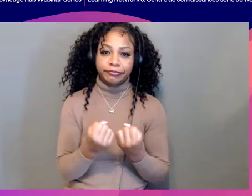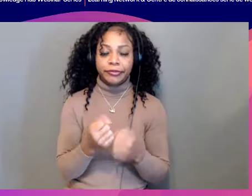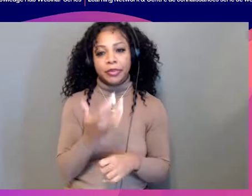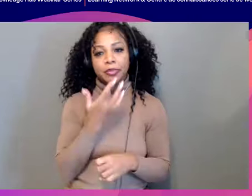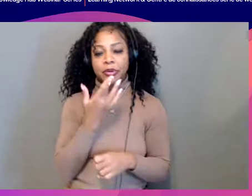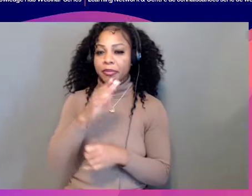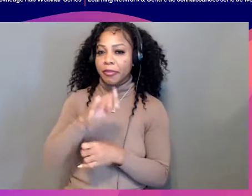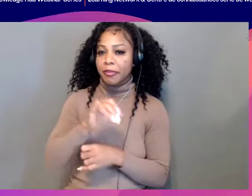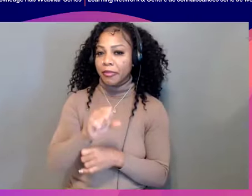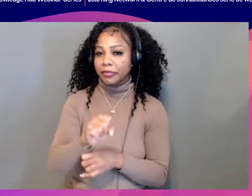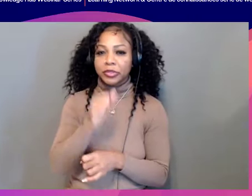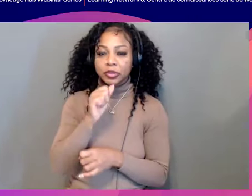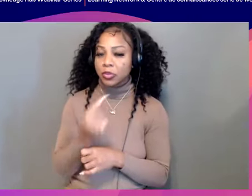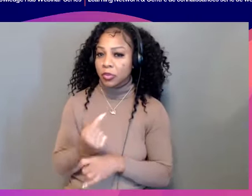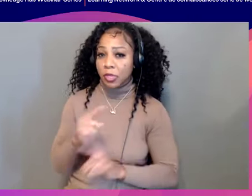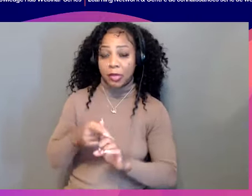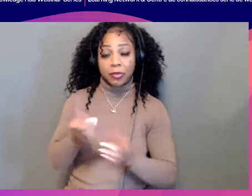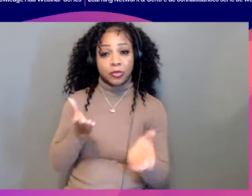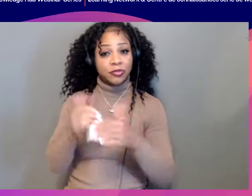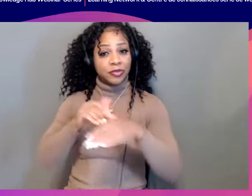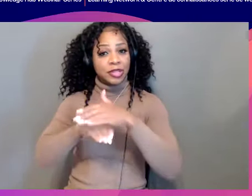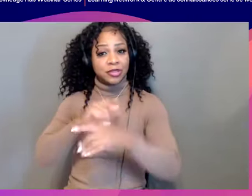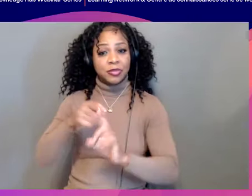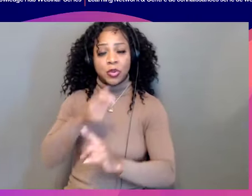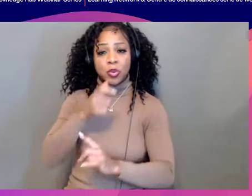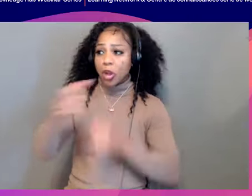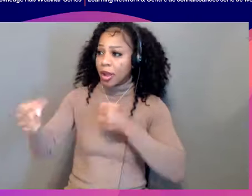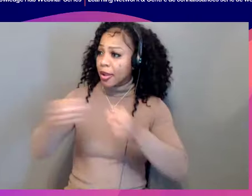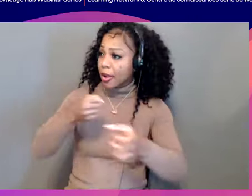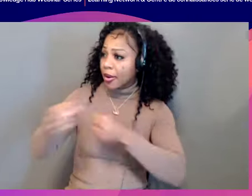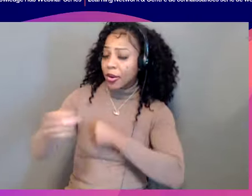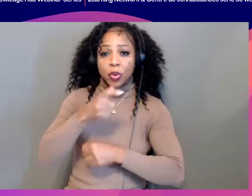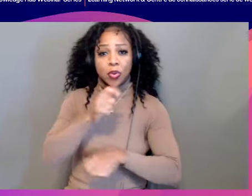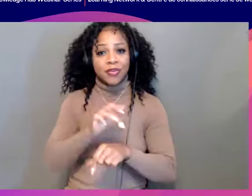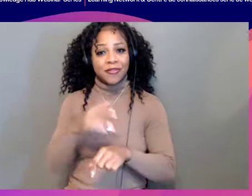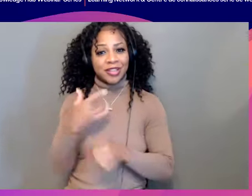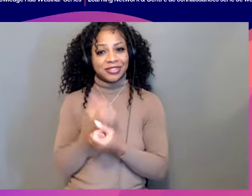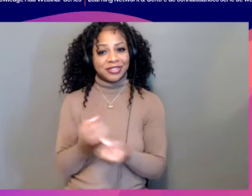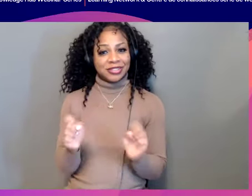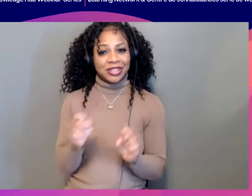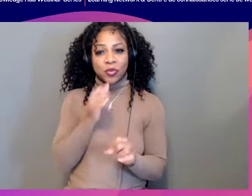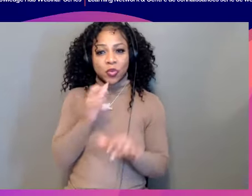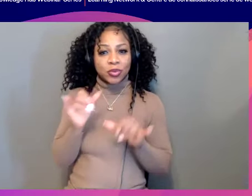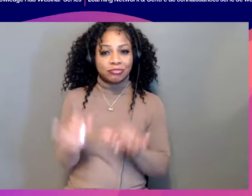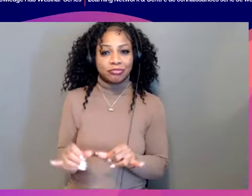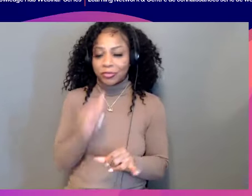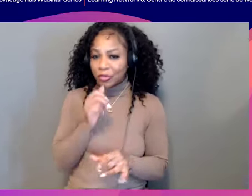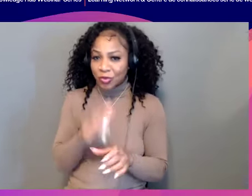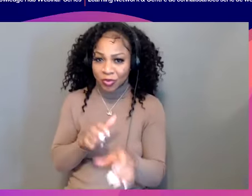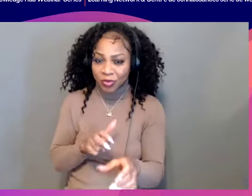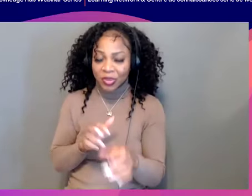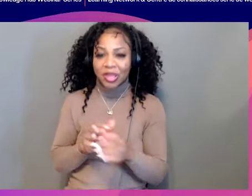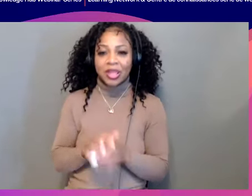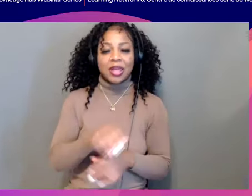And this isn't only about service access, it's about who gets hired, who feels safe at work, and who stays in these roles.